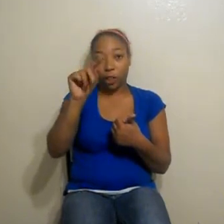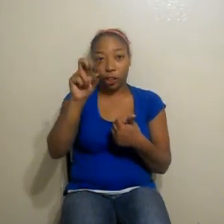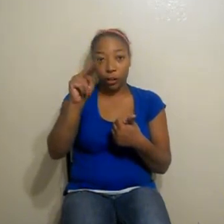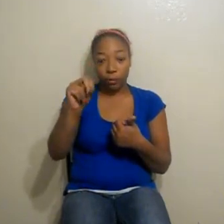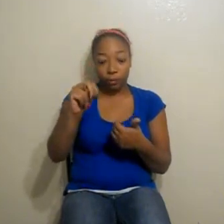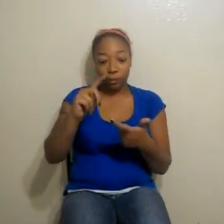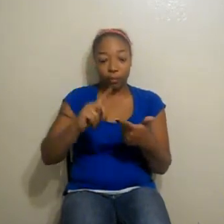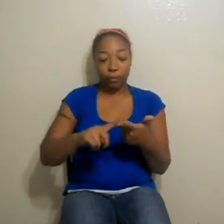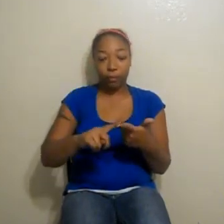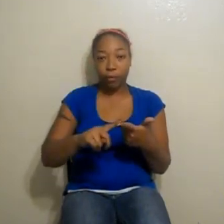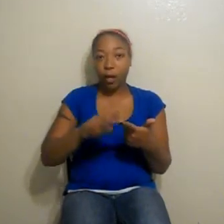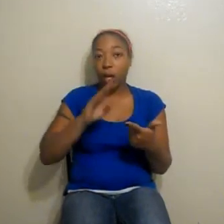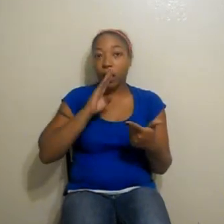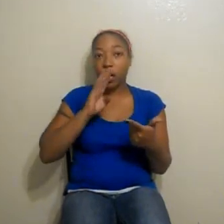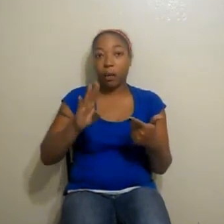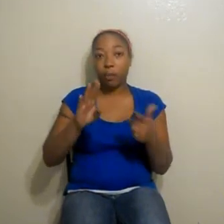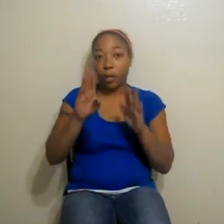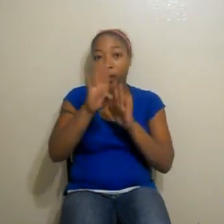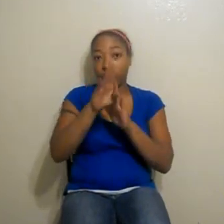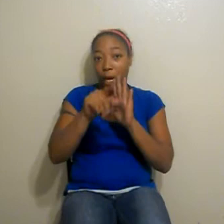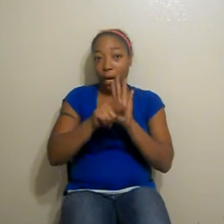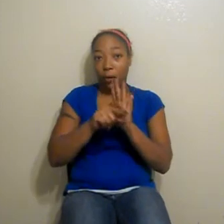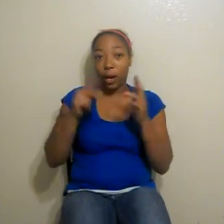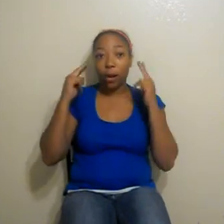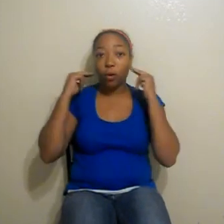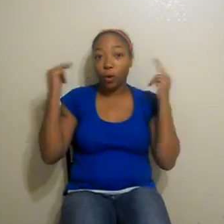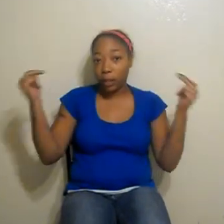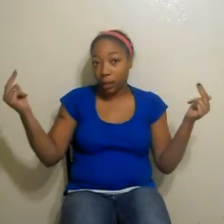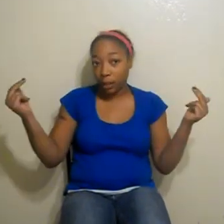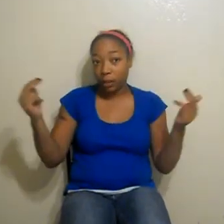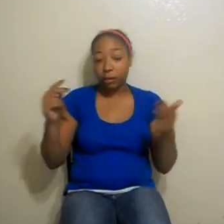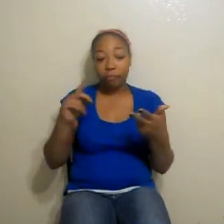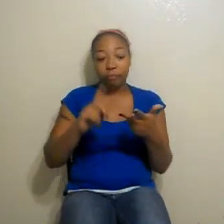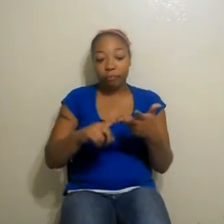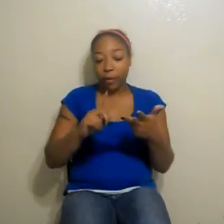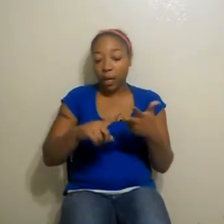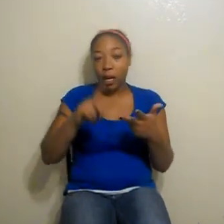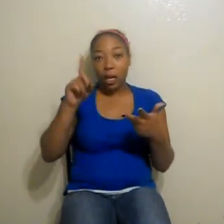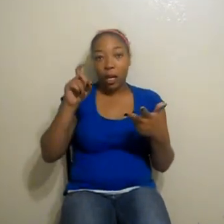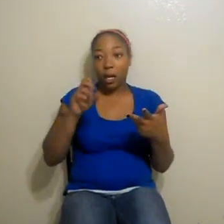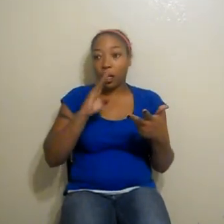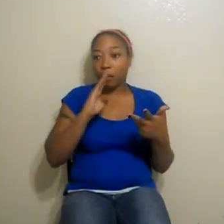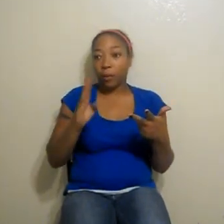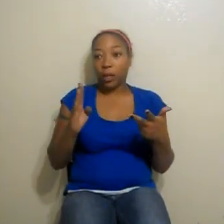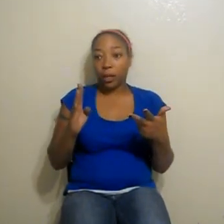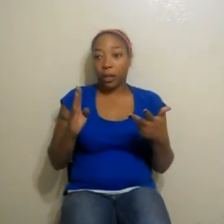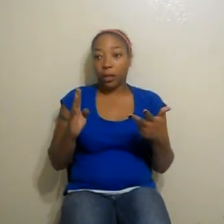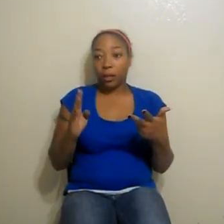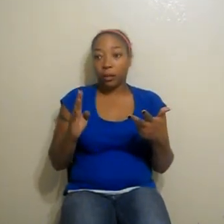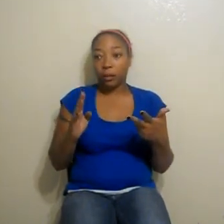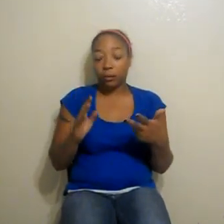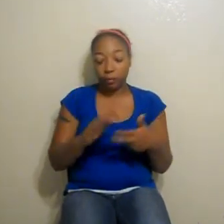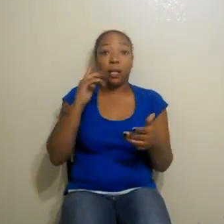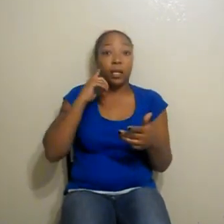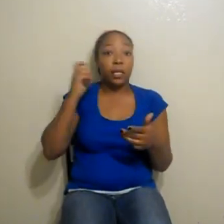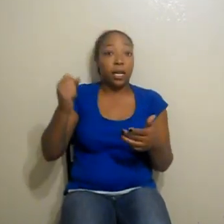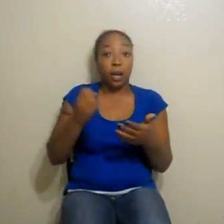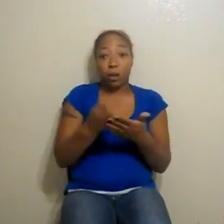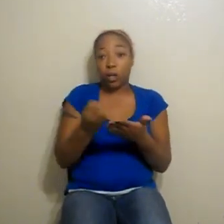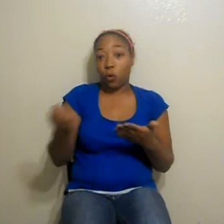reverberation. It could be the background noises. It could be the sound